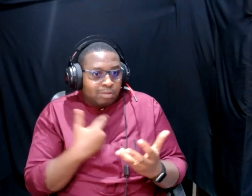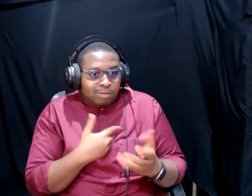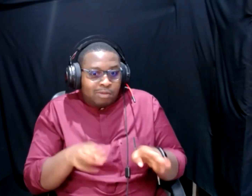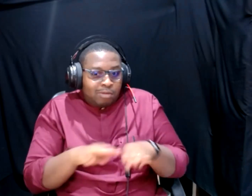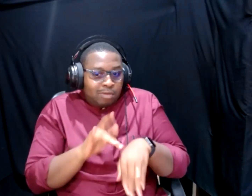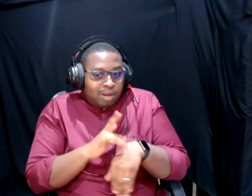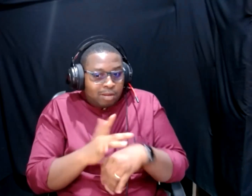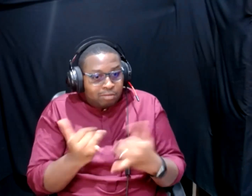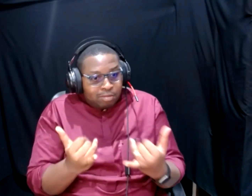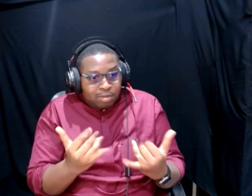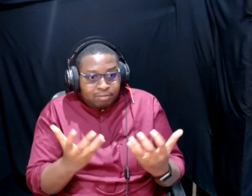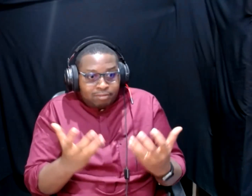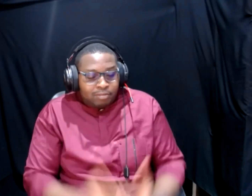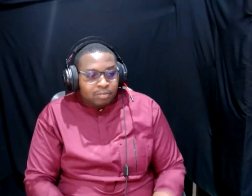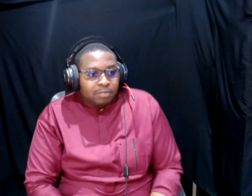today.